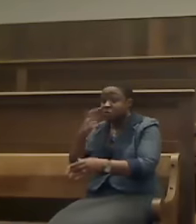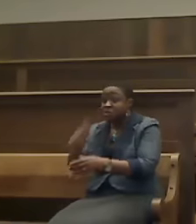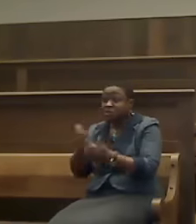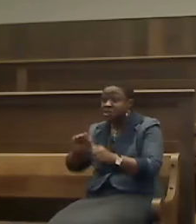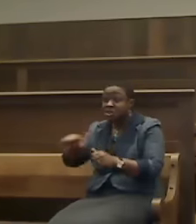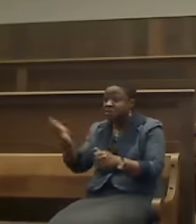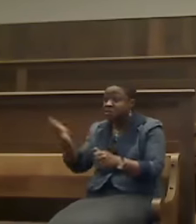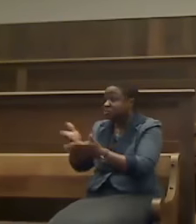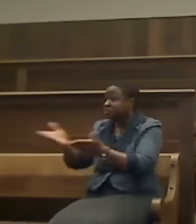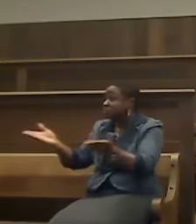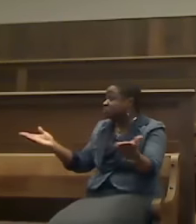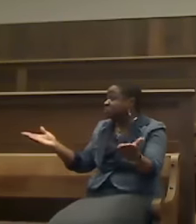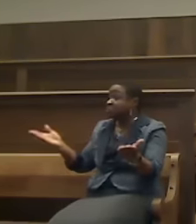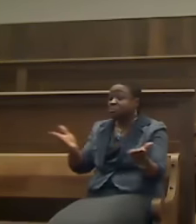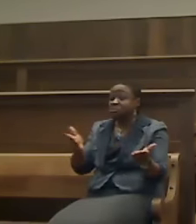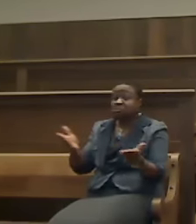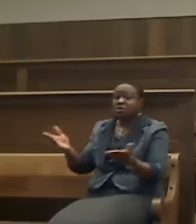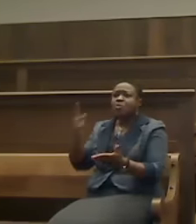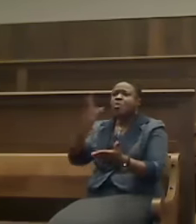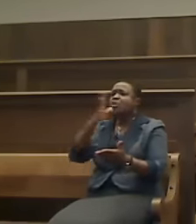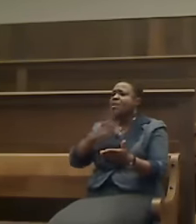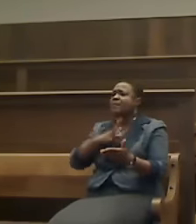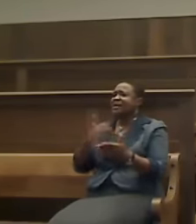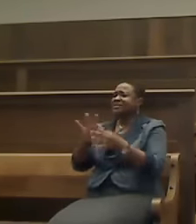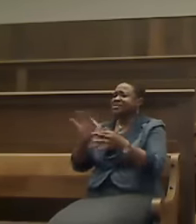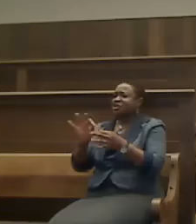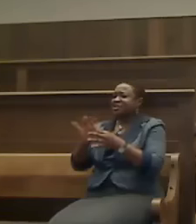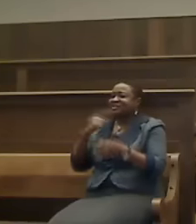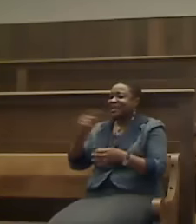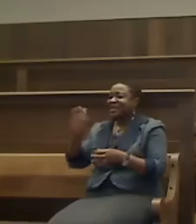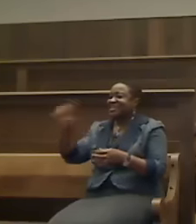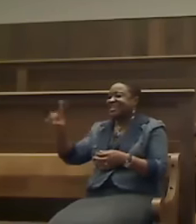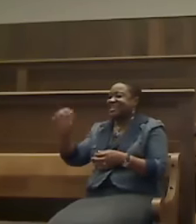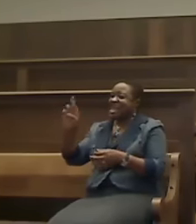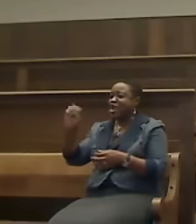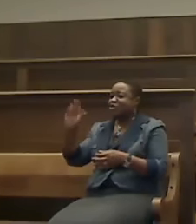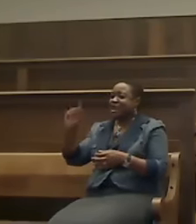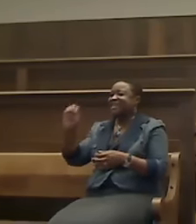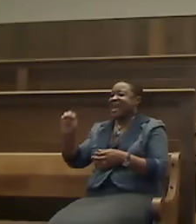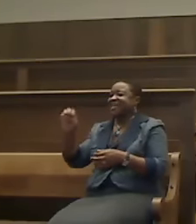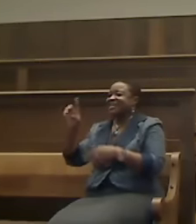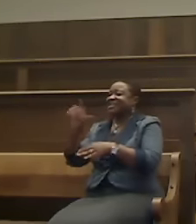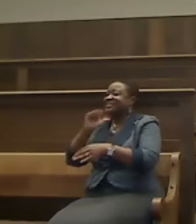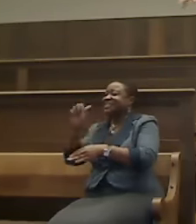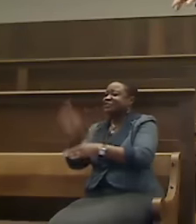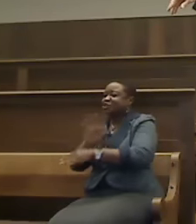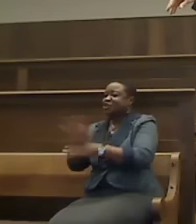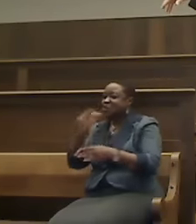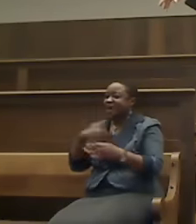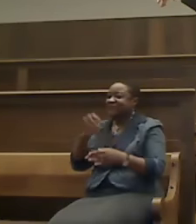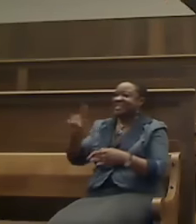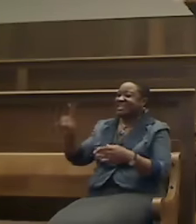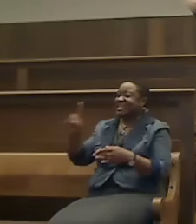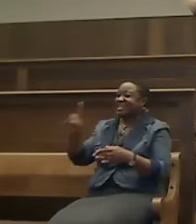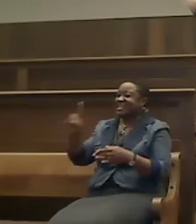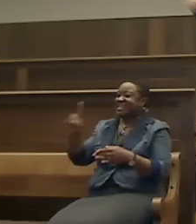foods? Someone once, a woman raised her hand and said, erectile dysfunction. So I said, okay, raise your hand if you have erectile dysfunction.